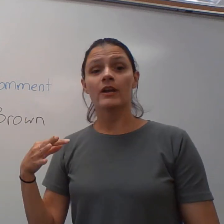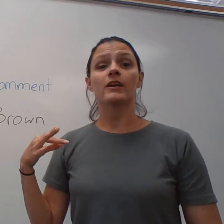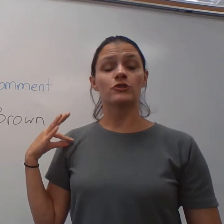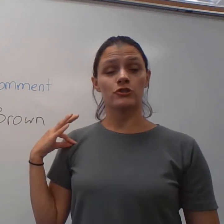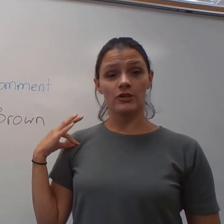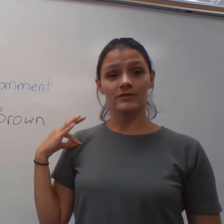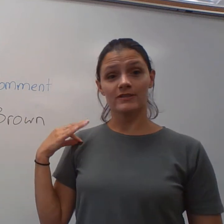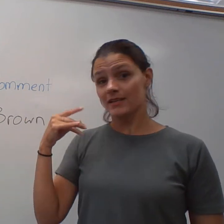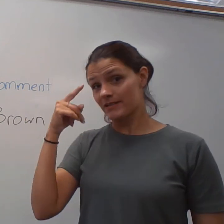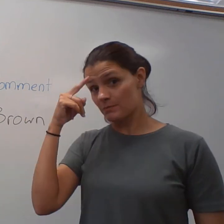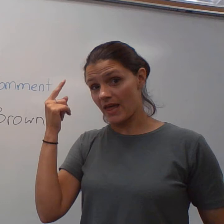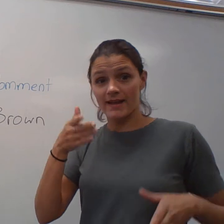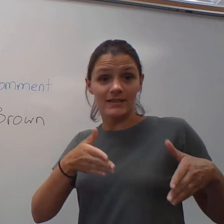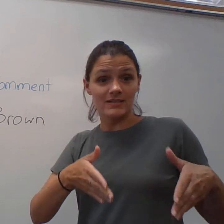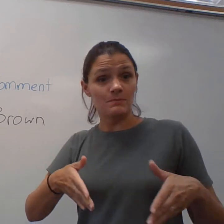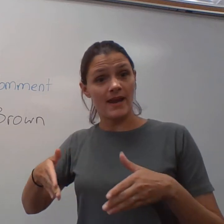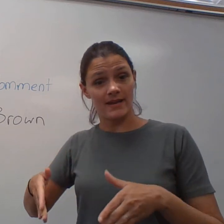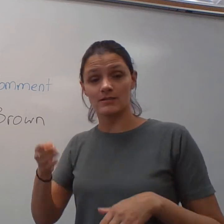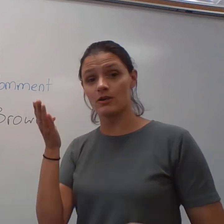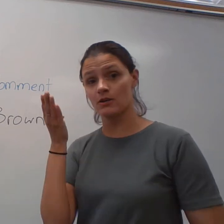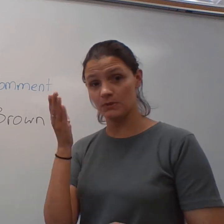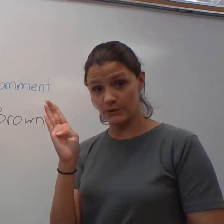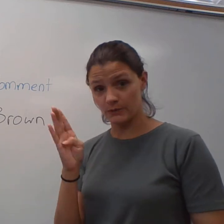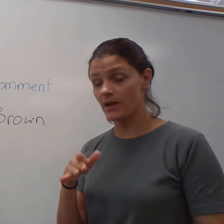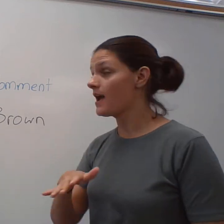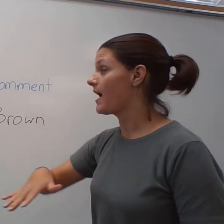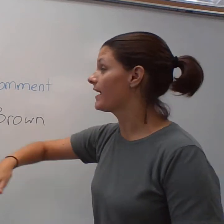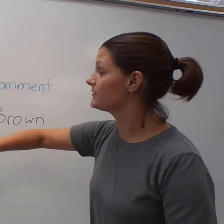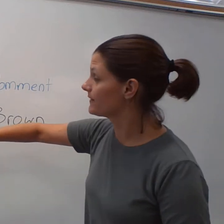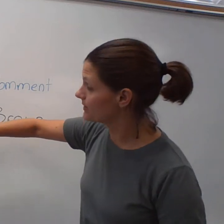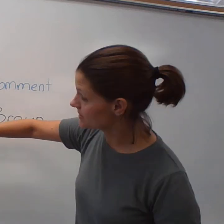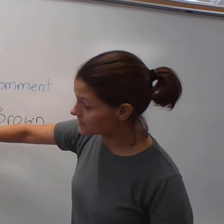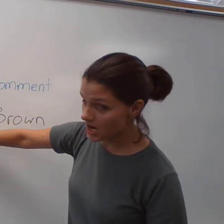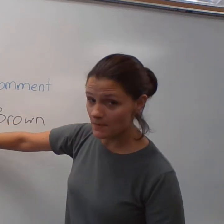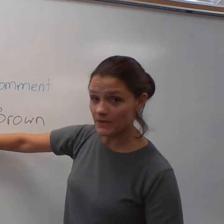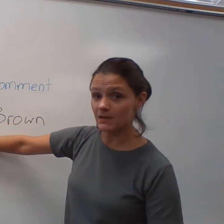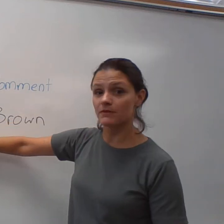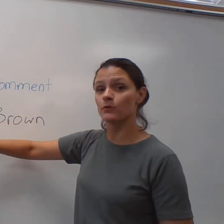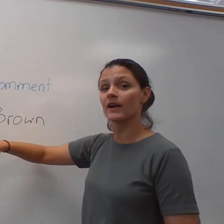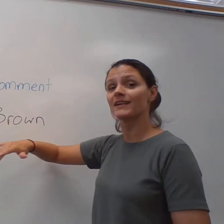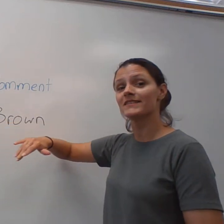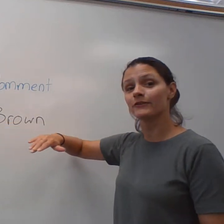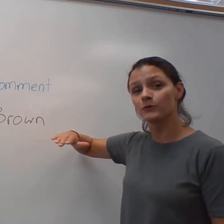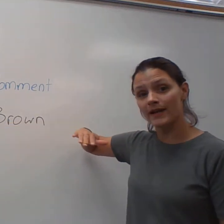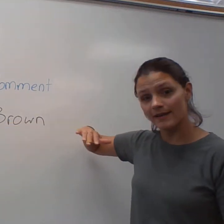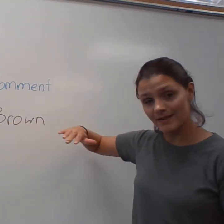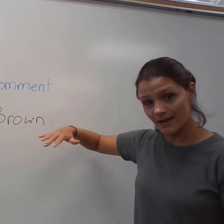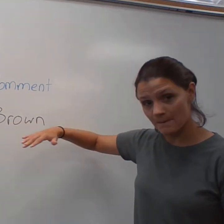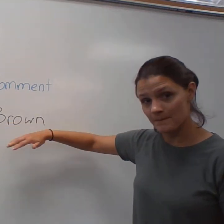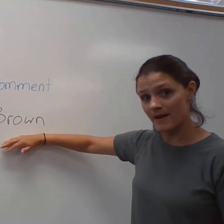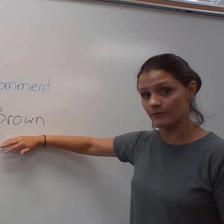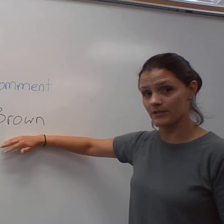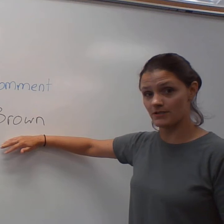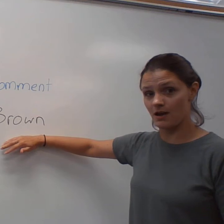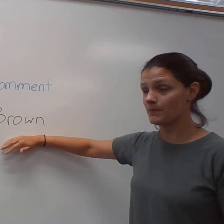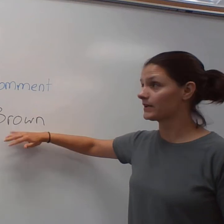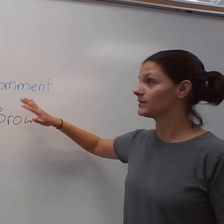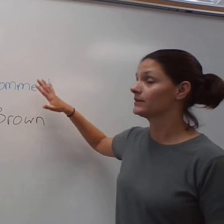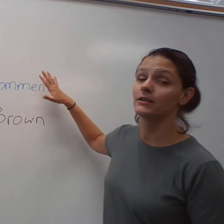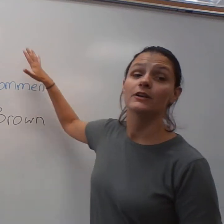His shirt is black, his pants are blue. I have to have the topic before I can tell you anything about the topic.